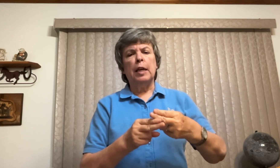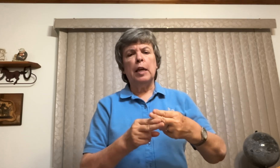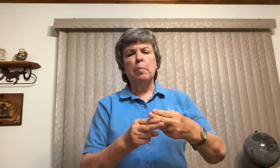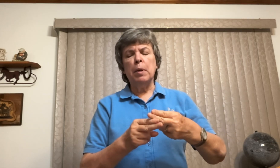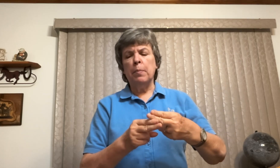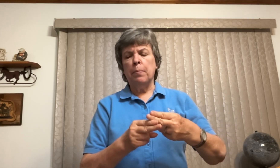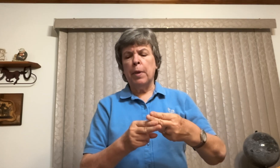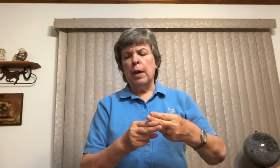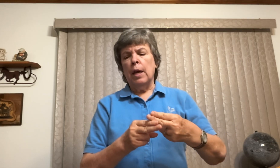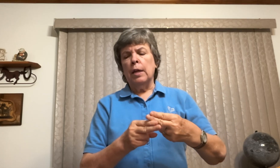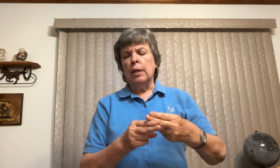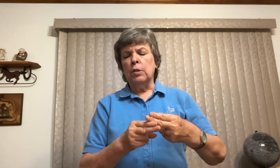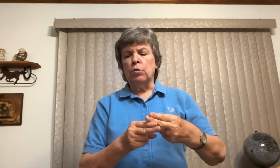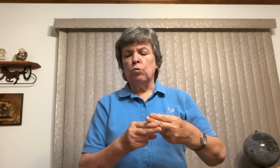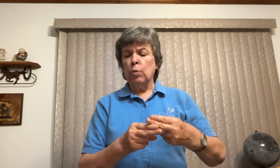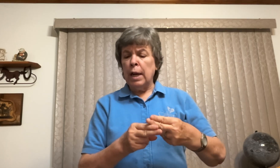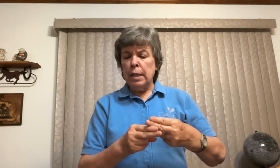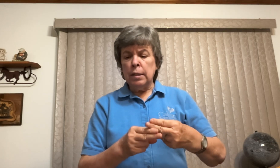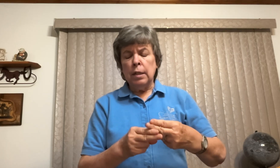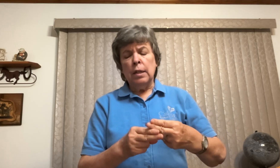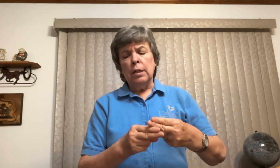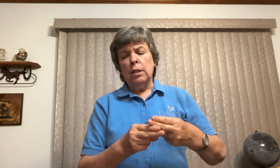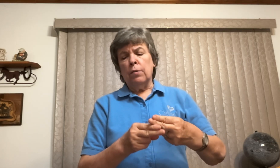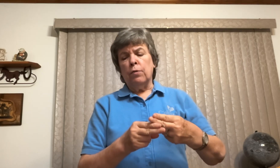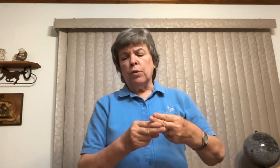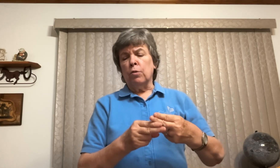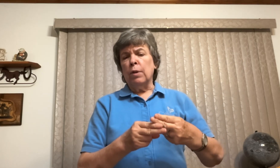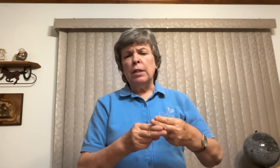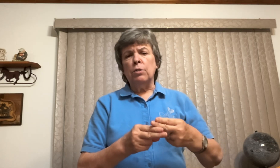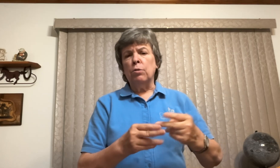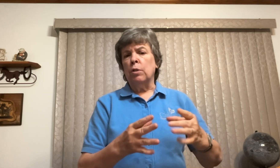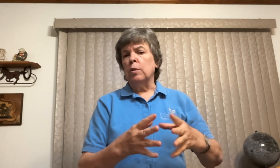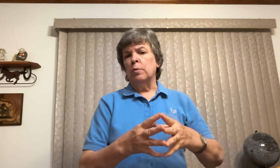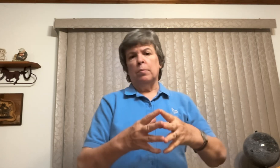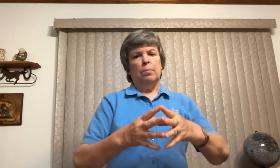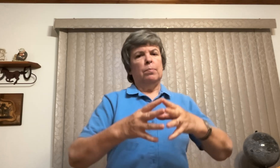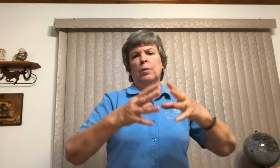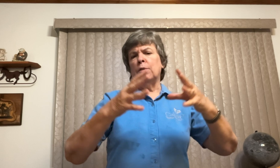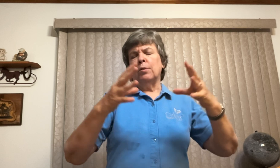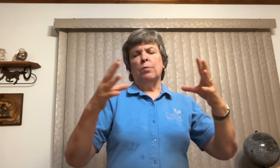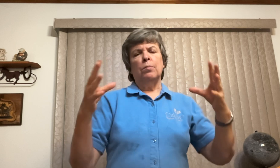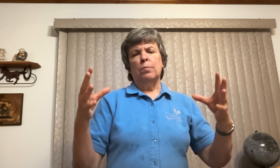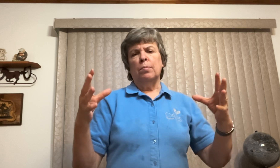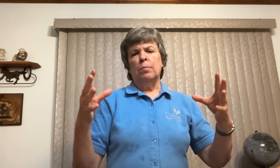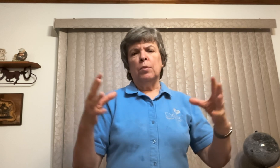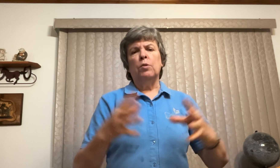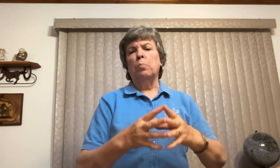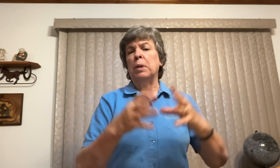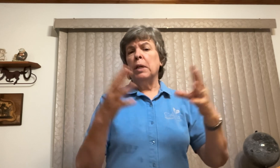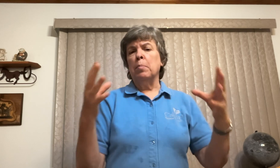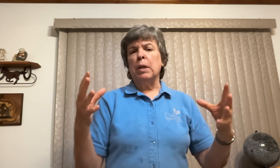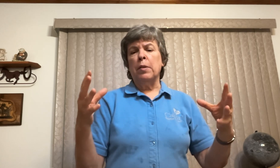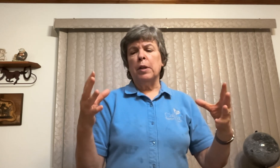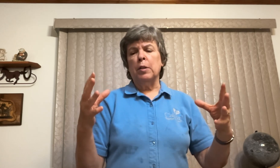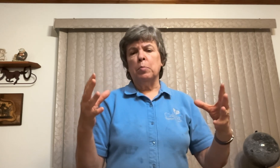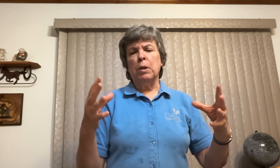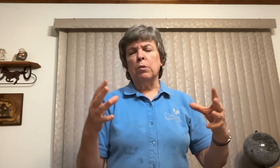name is great. For great, you could, do big, but I think it's better to